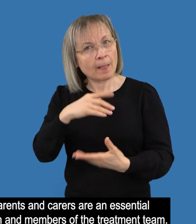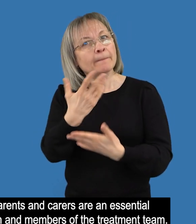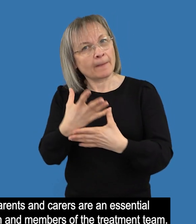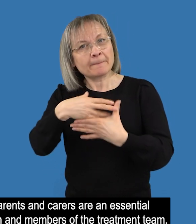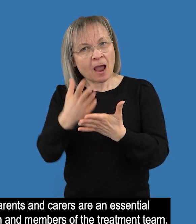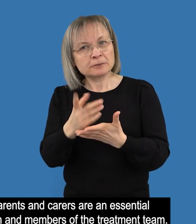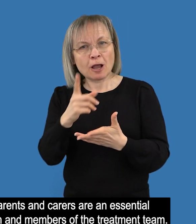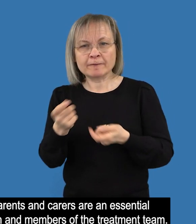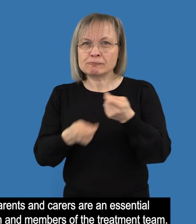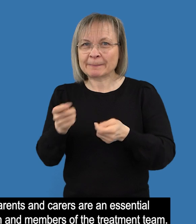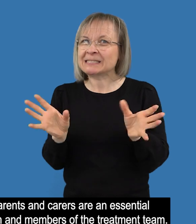team.